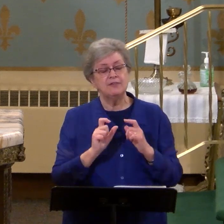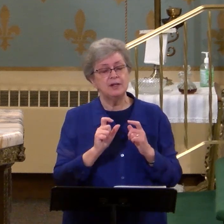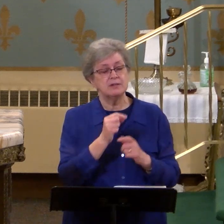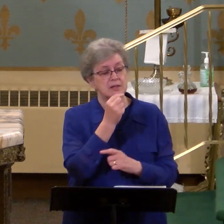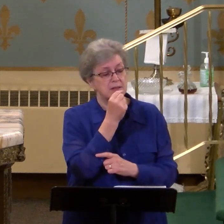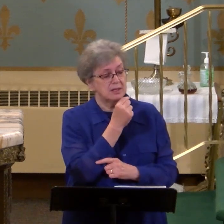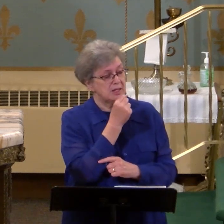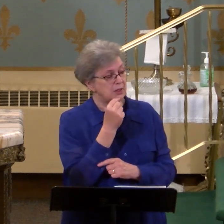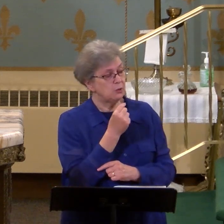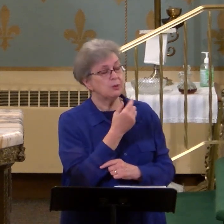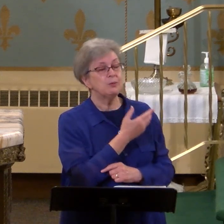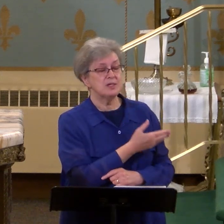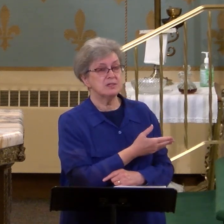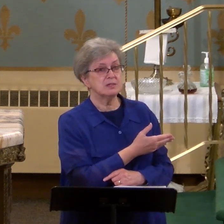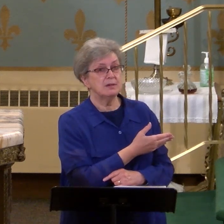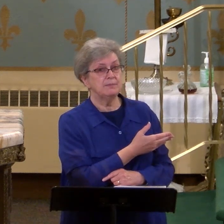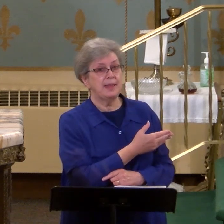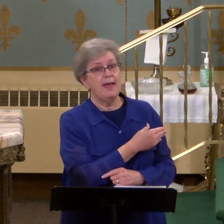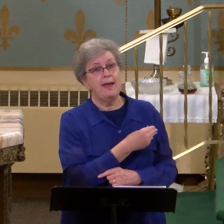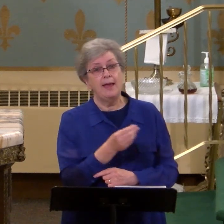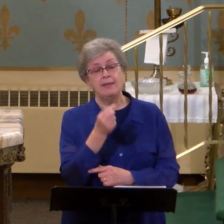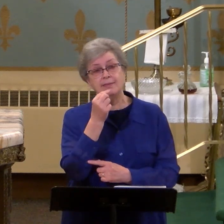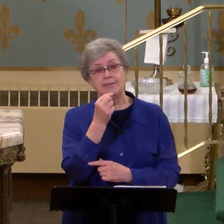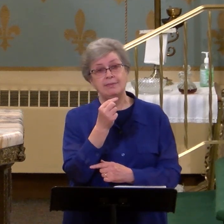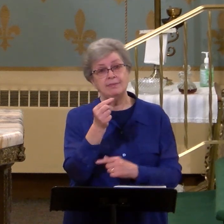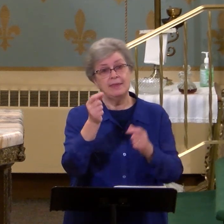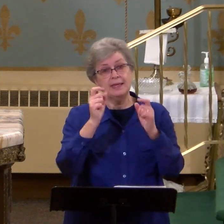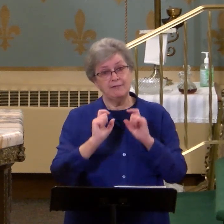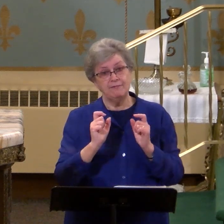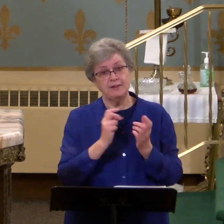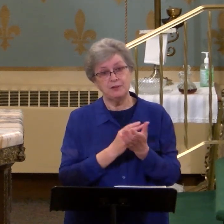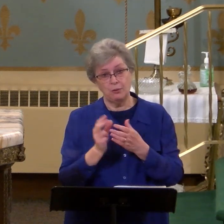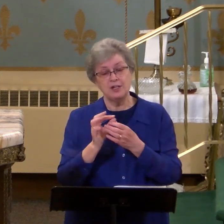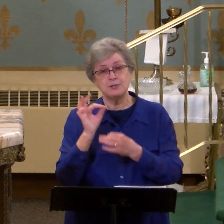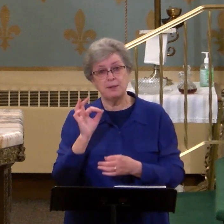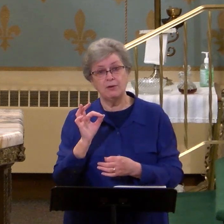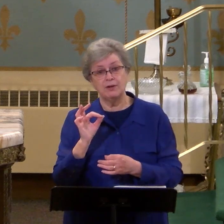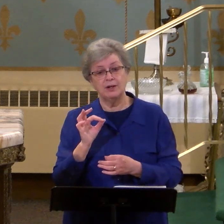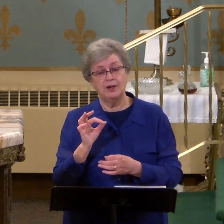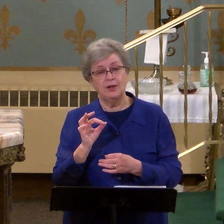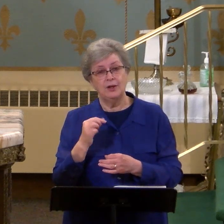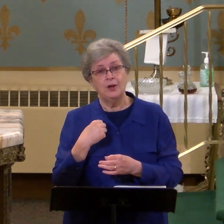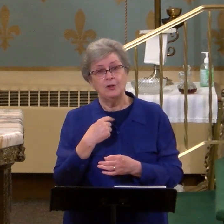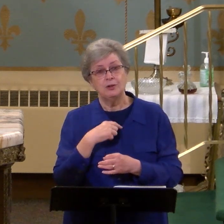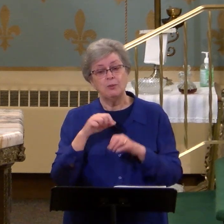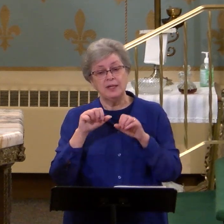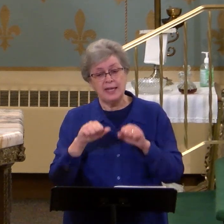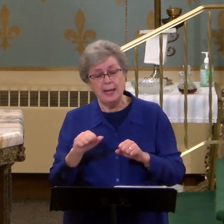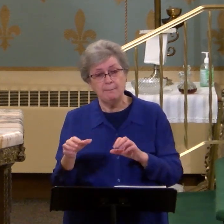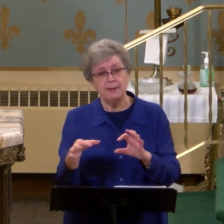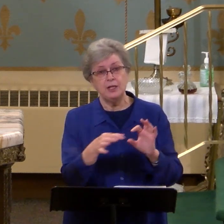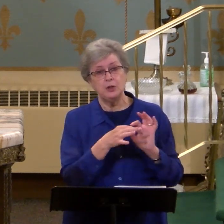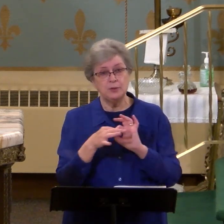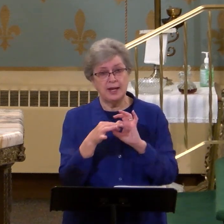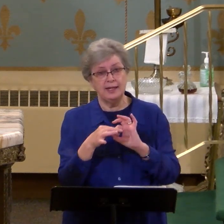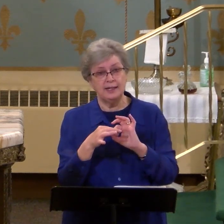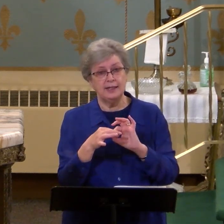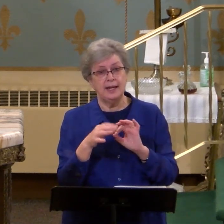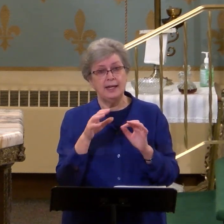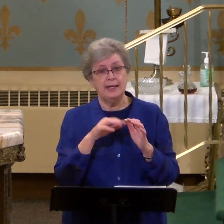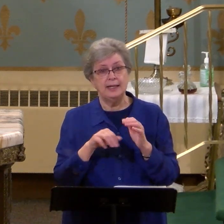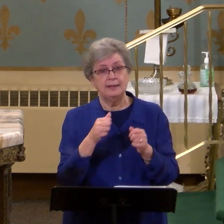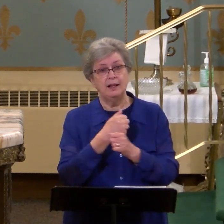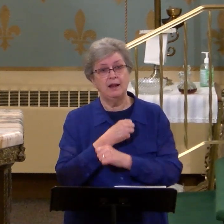Eucharist and the gift of the Holy Spirit, so that we may be united in the love of God.